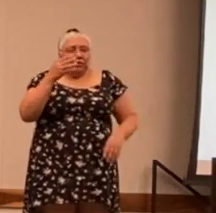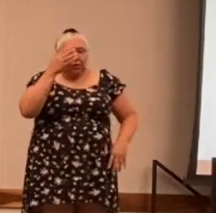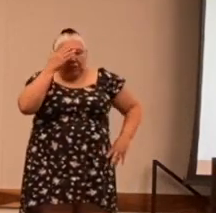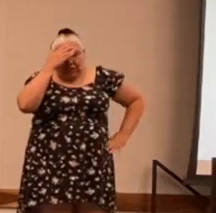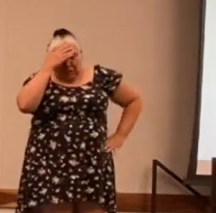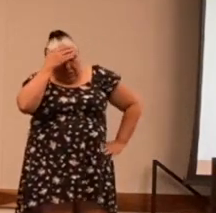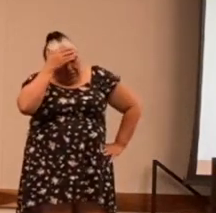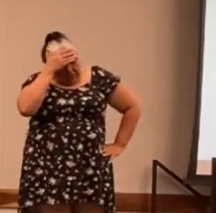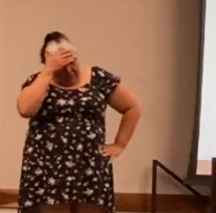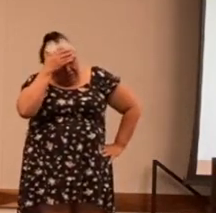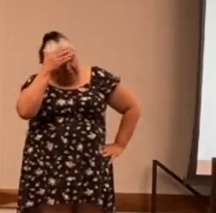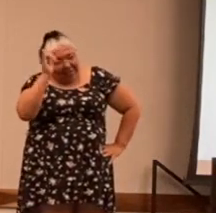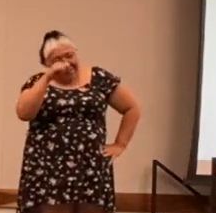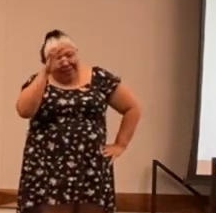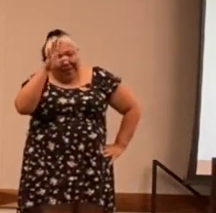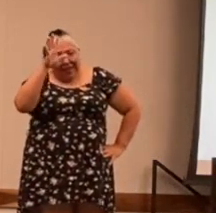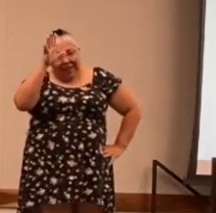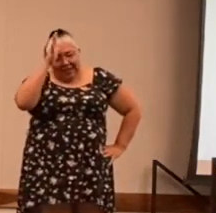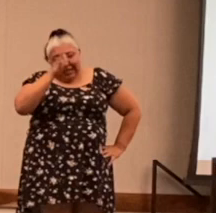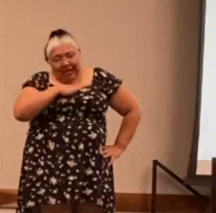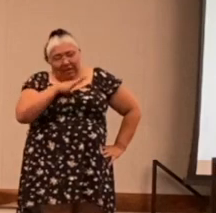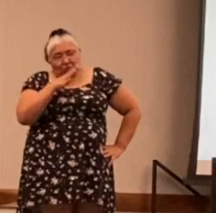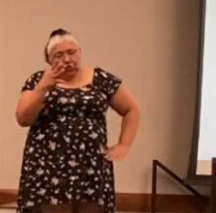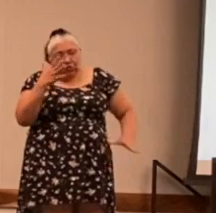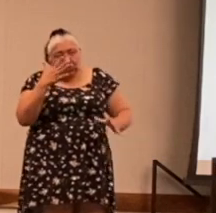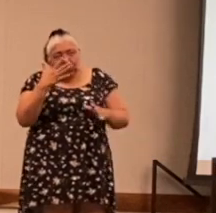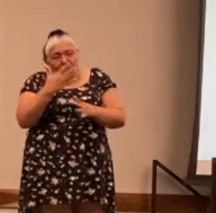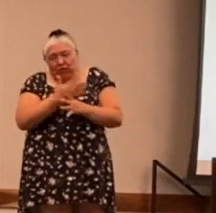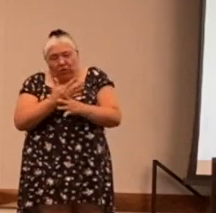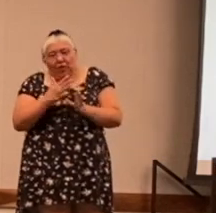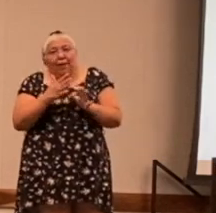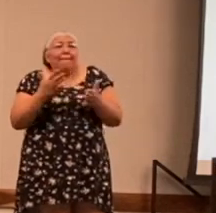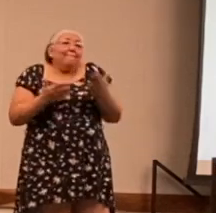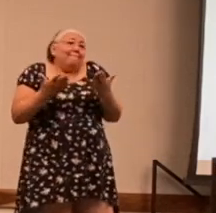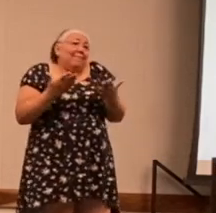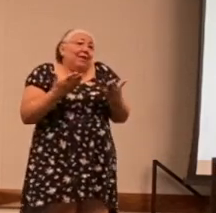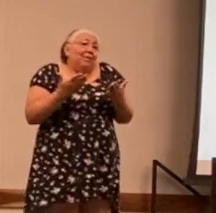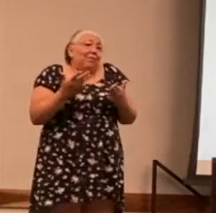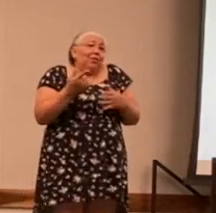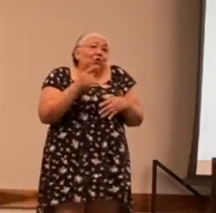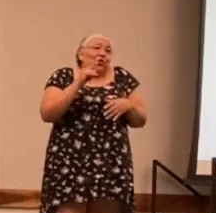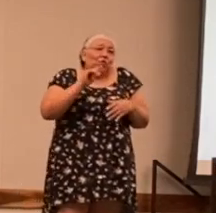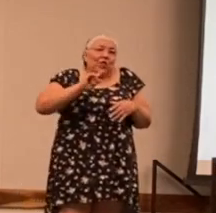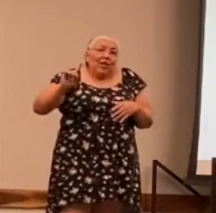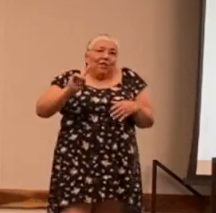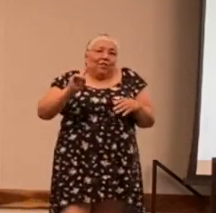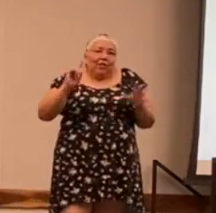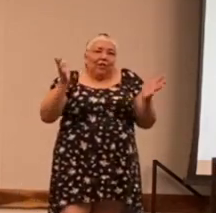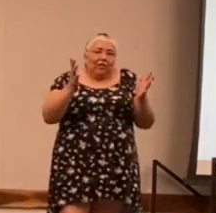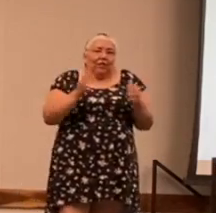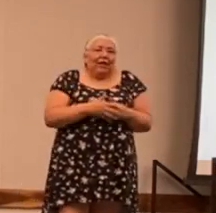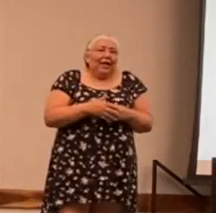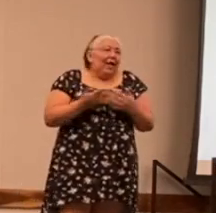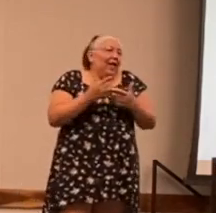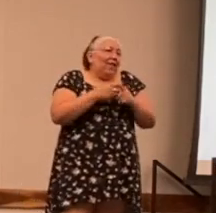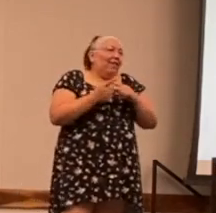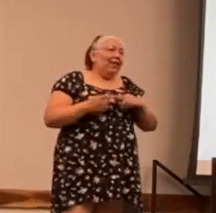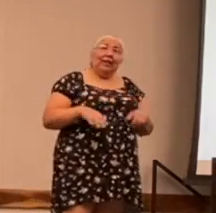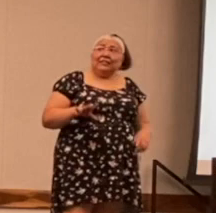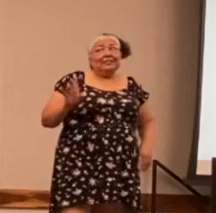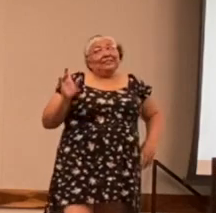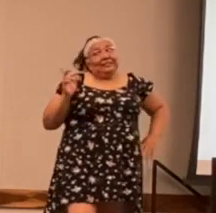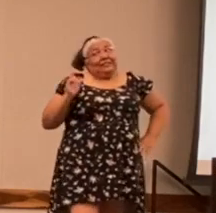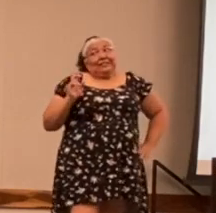that guy is so annoying, right? Maybe you left the conversation and they're like, he is so annoying,